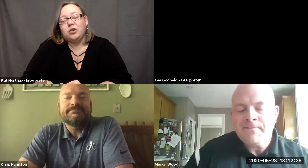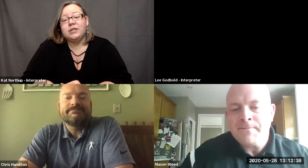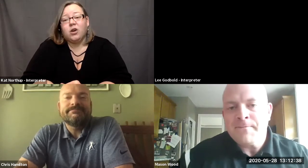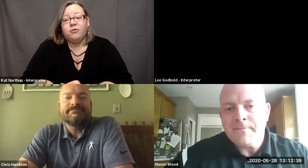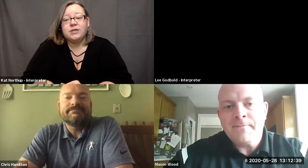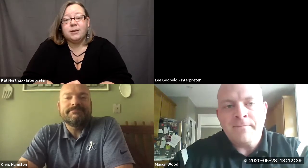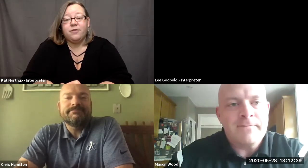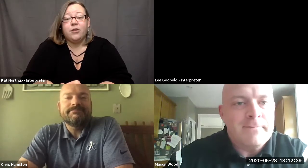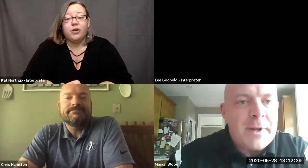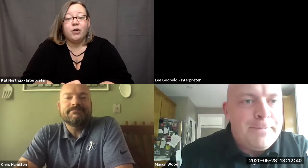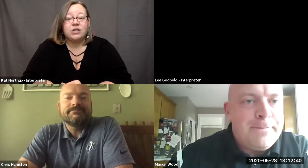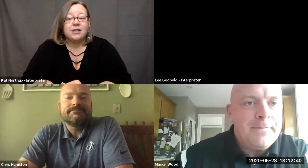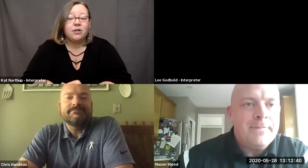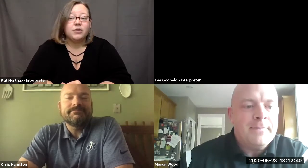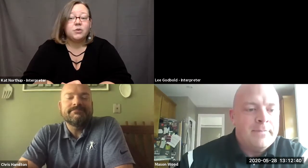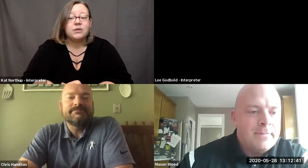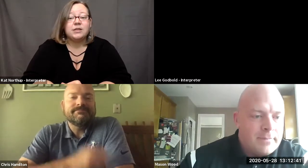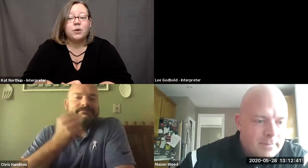it's hard for some of the other coaches at other schools as well.